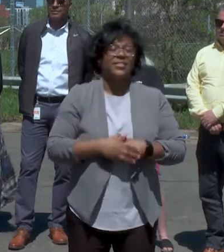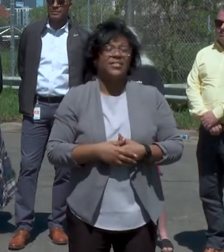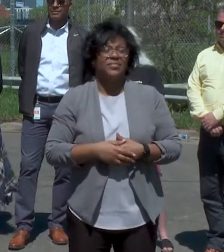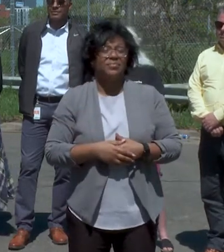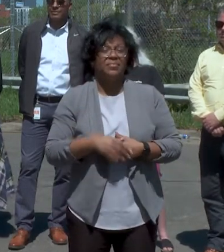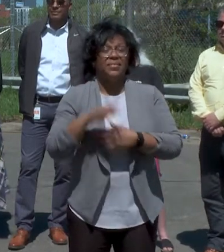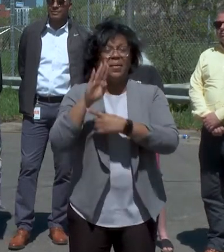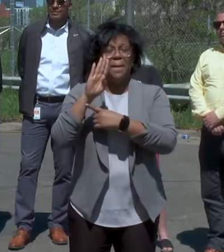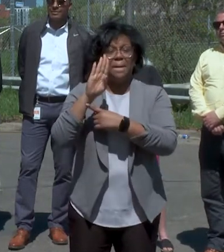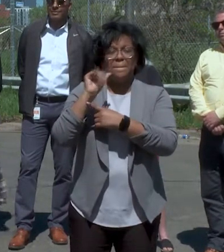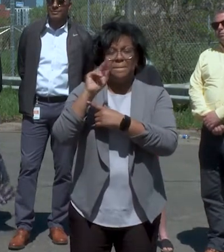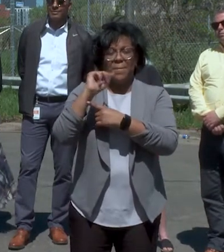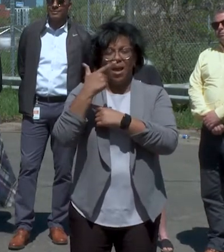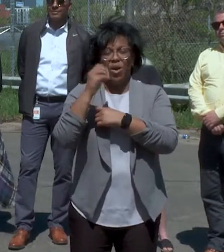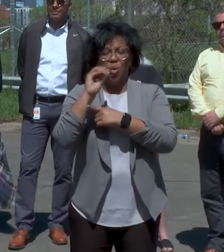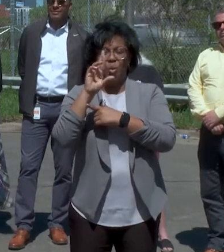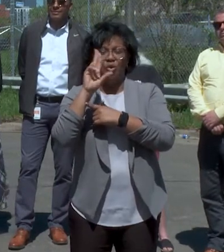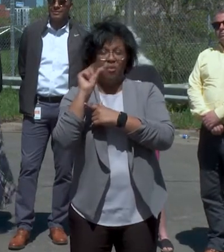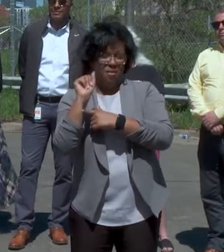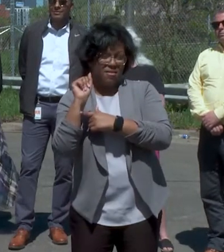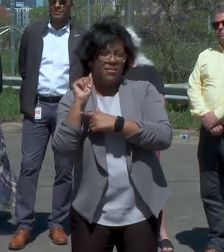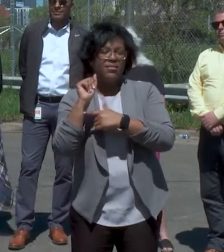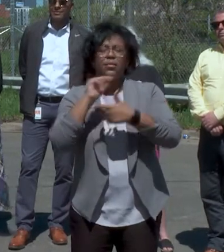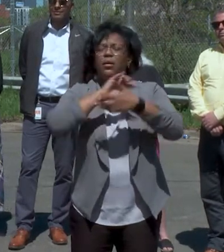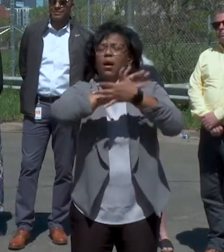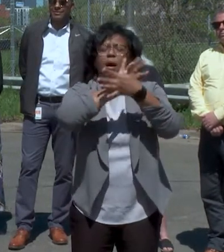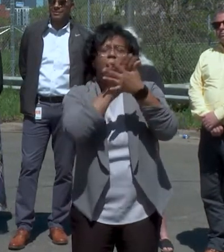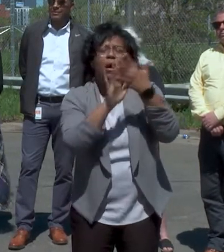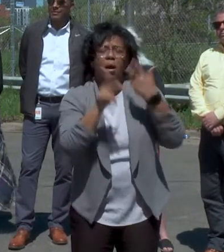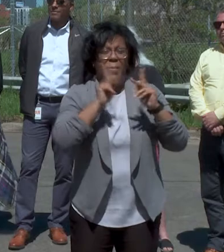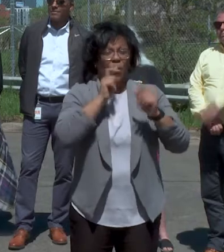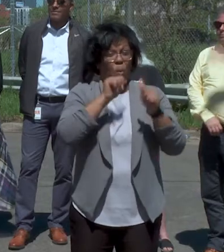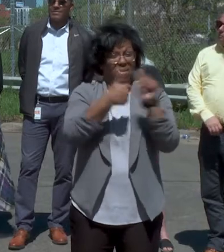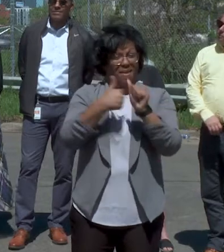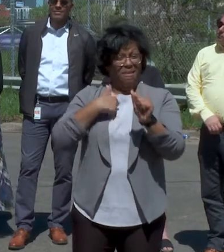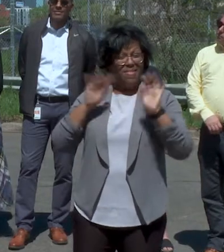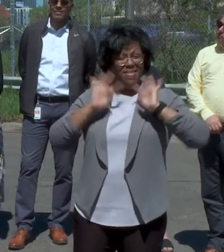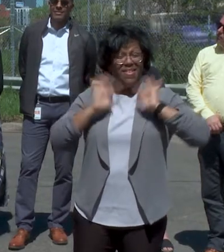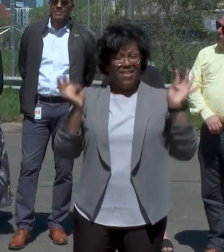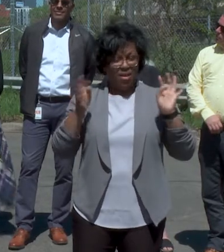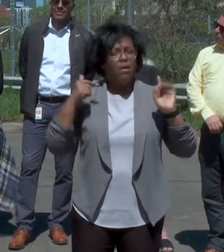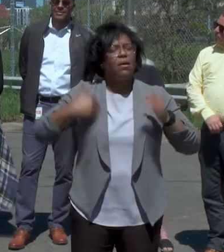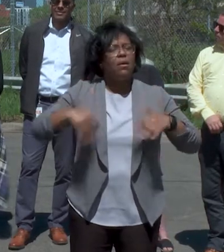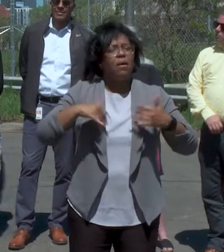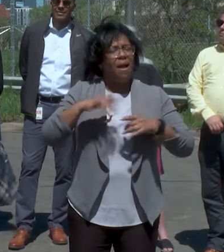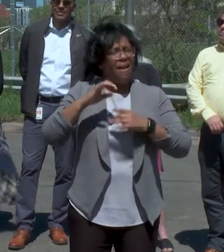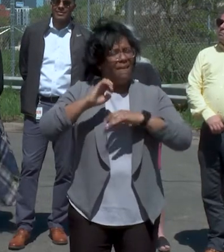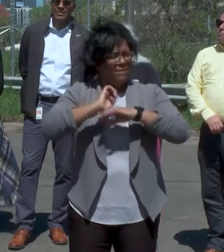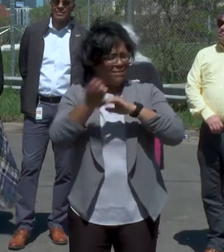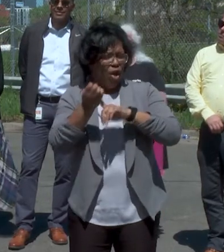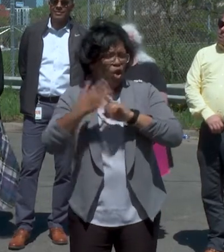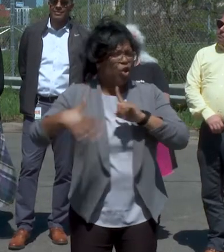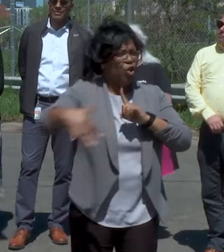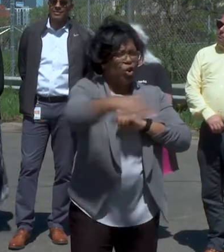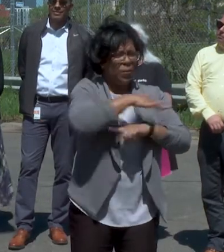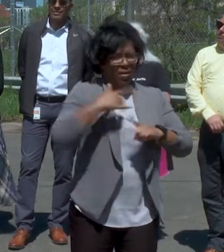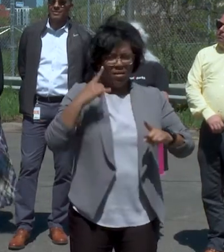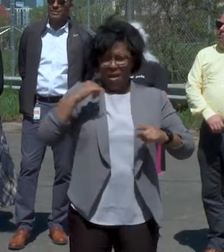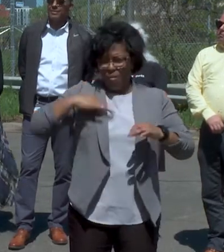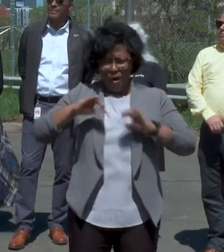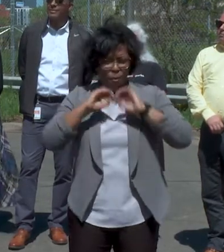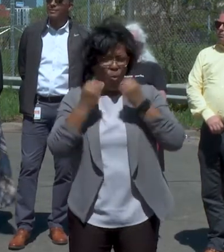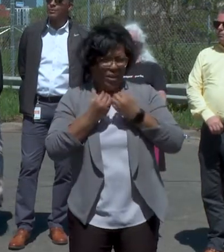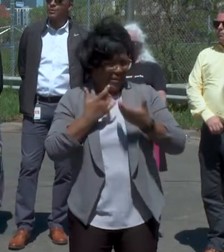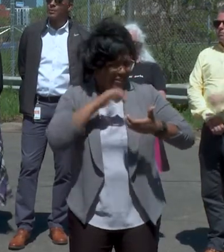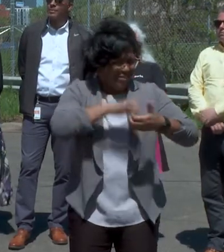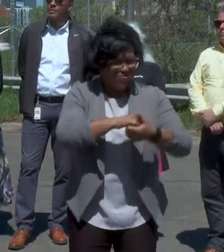Barrick. And we have several environmental nonprofits who have joined our coalition for urban tree canopy. The Nature